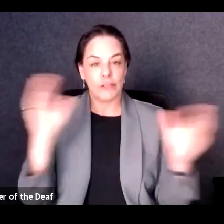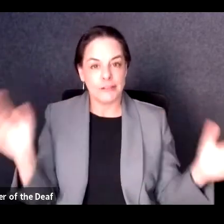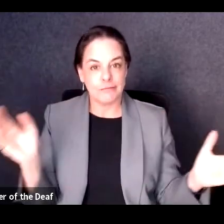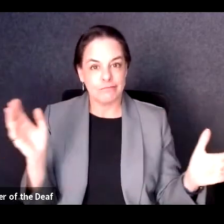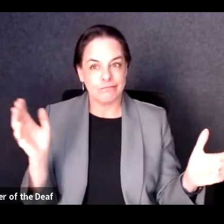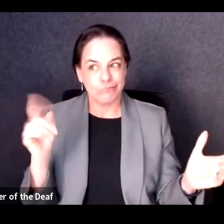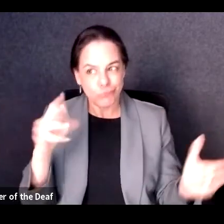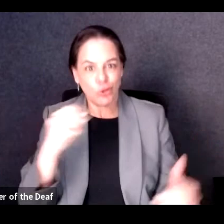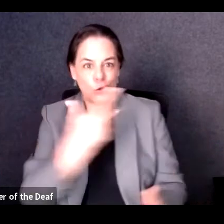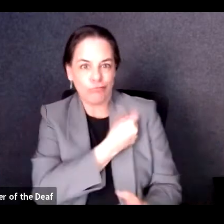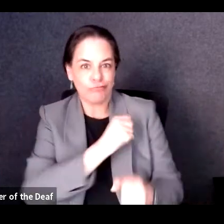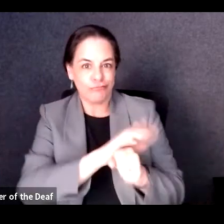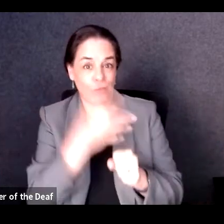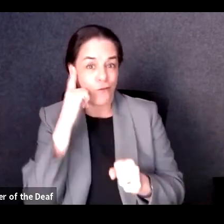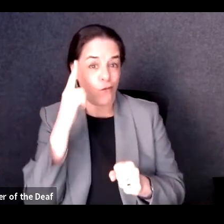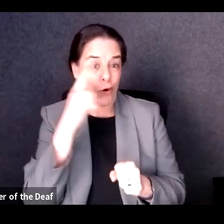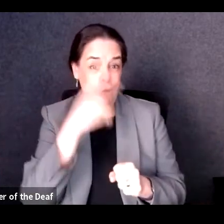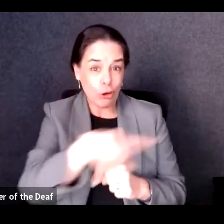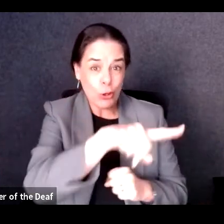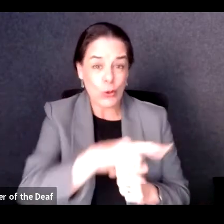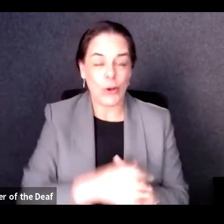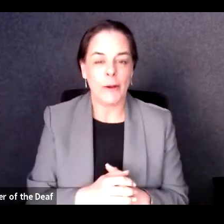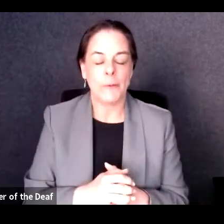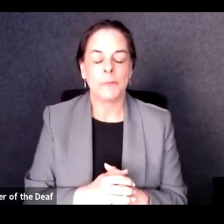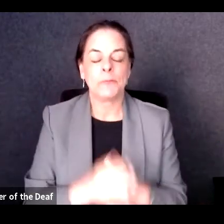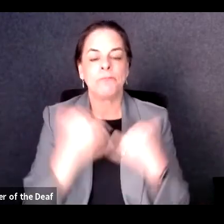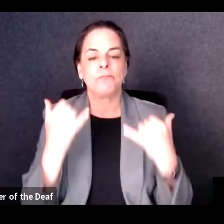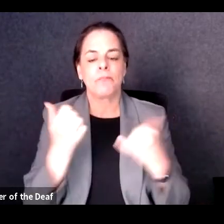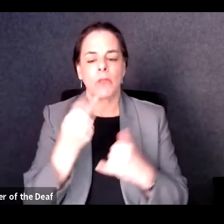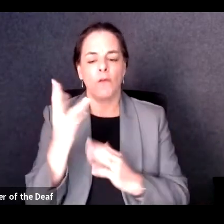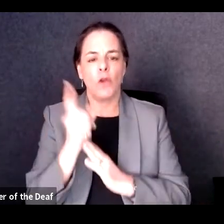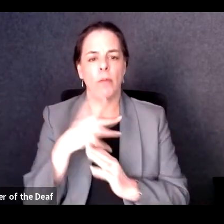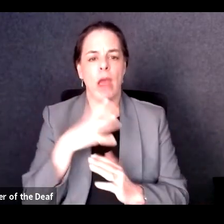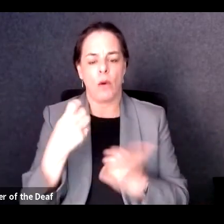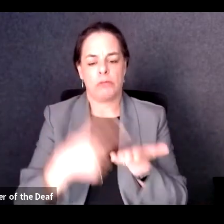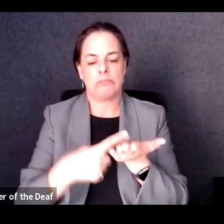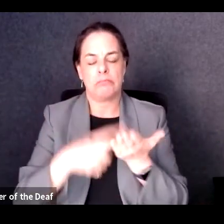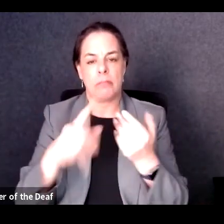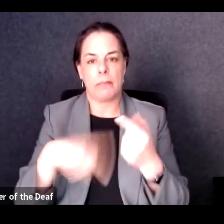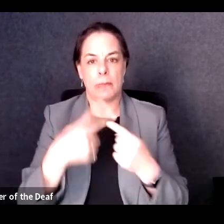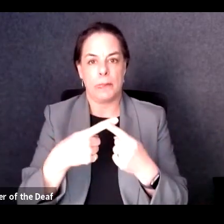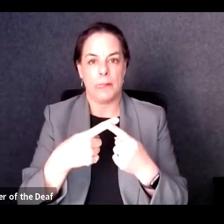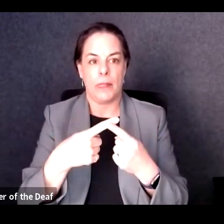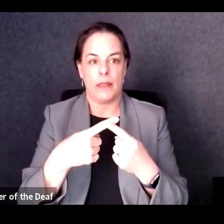vaccinated. Now, I'd like to spend a few minutes talking about vaccination